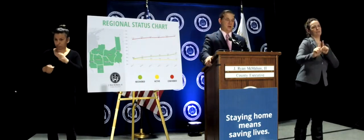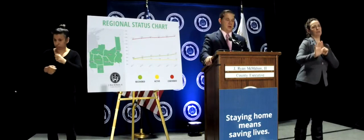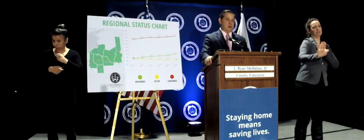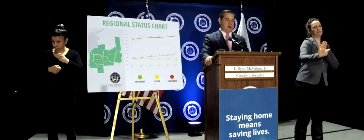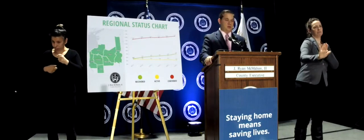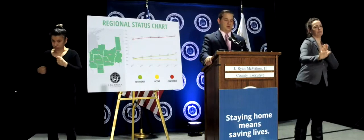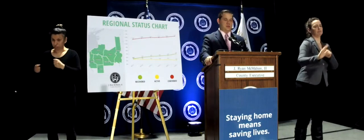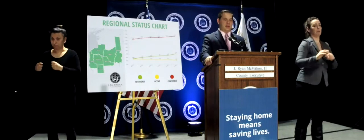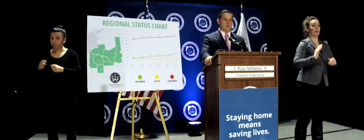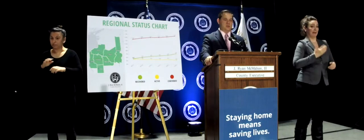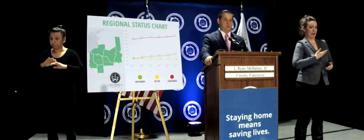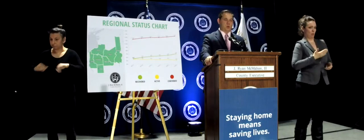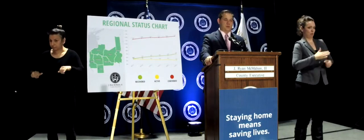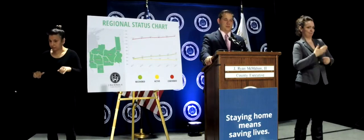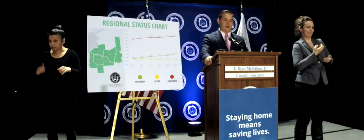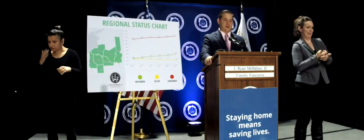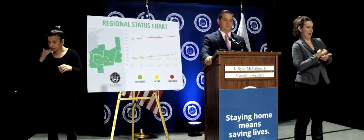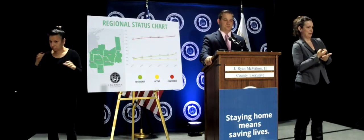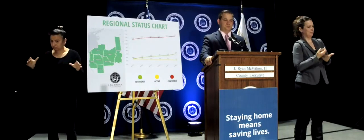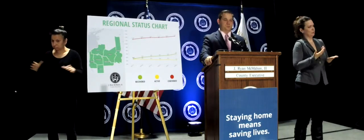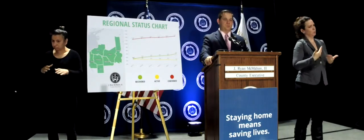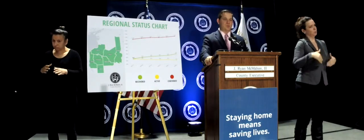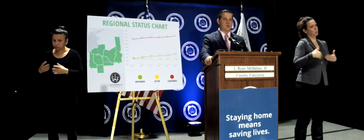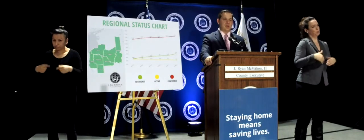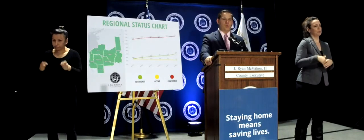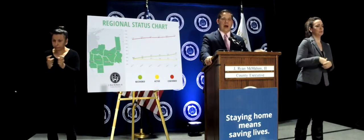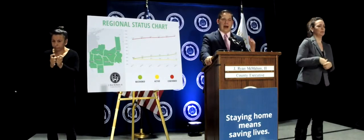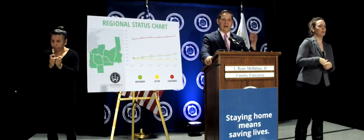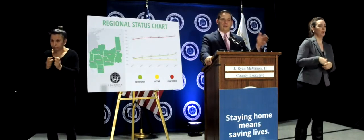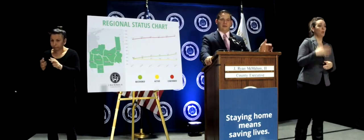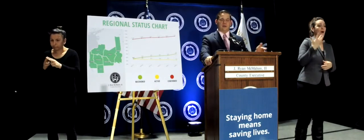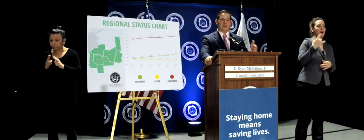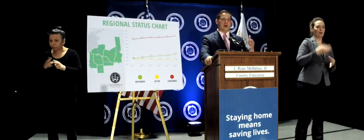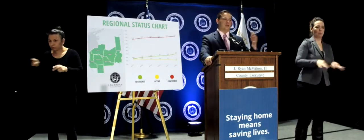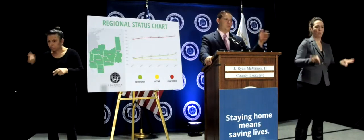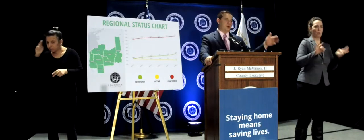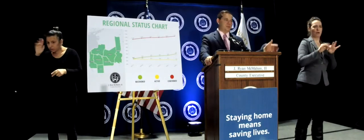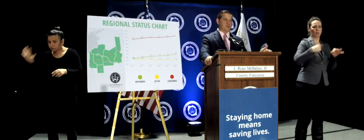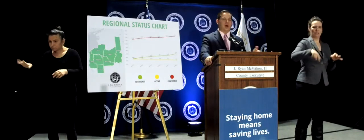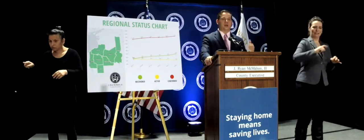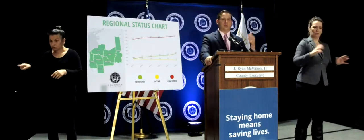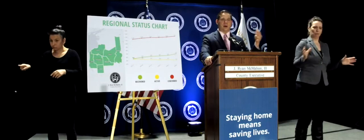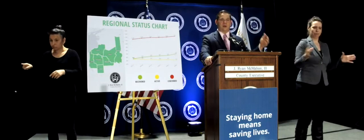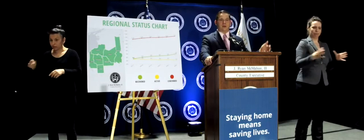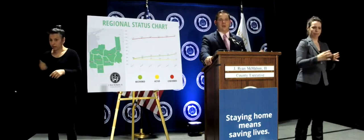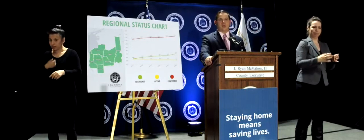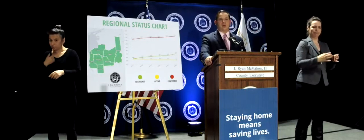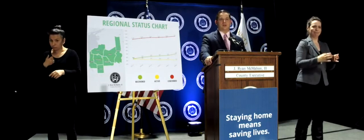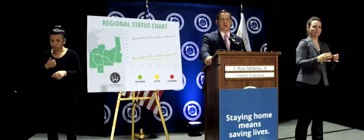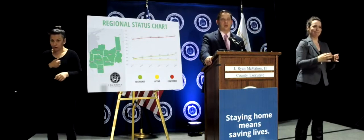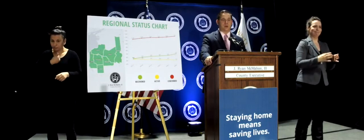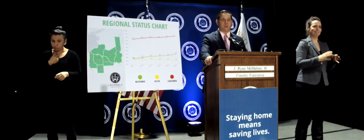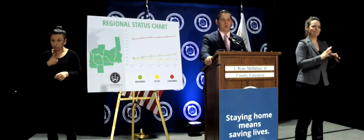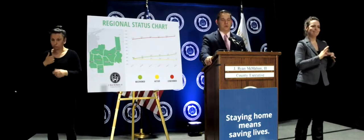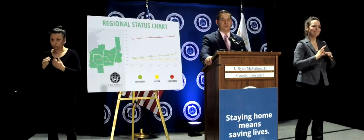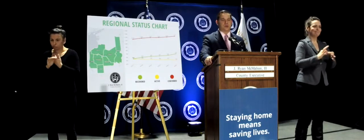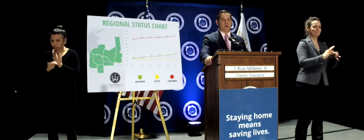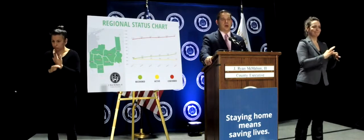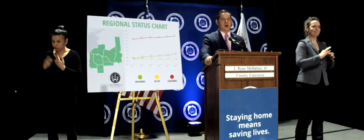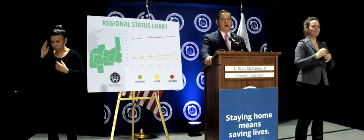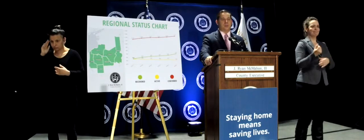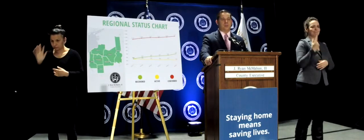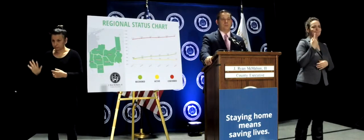together and you understand what's important to them and why, and then you have the health departments talking about it and talking about